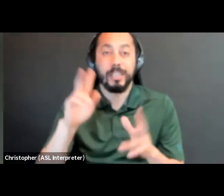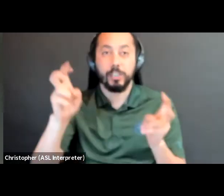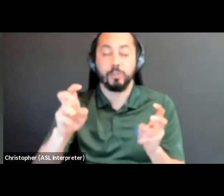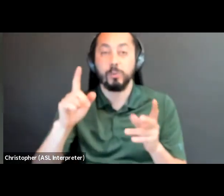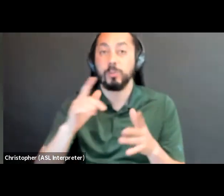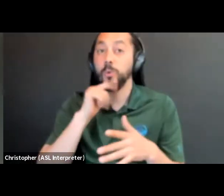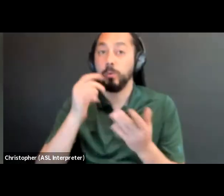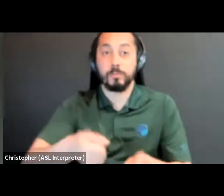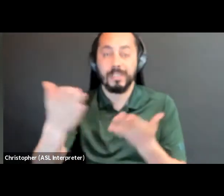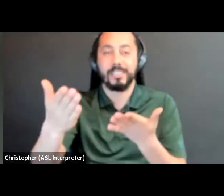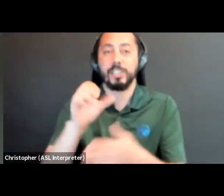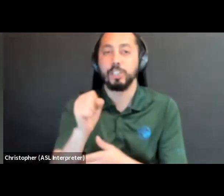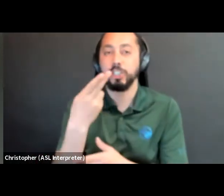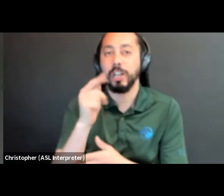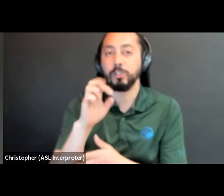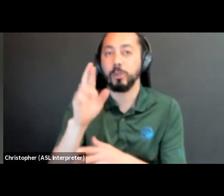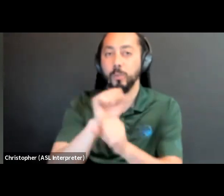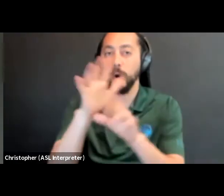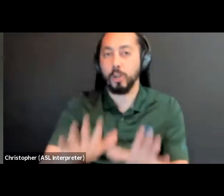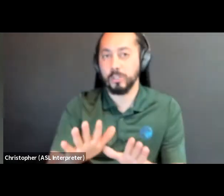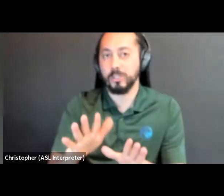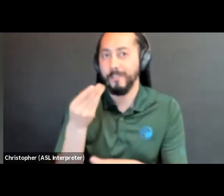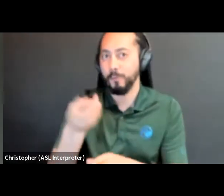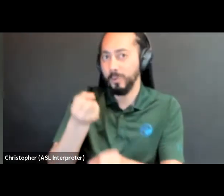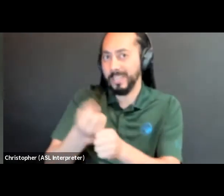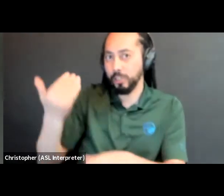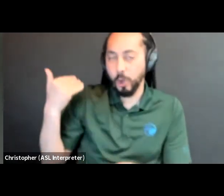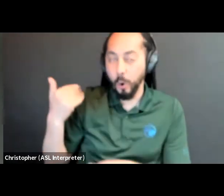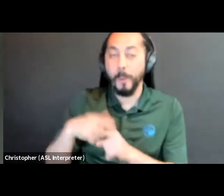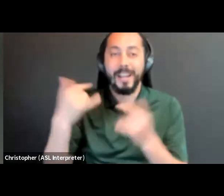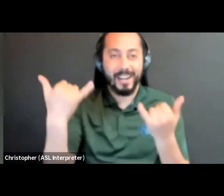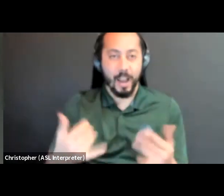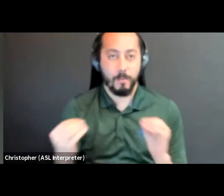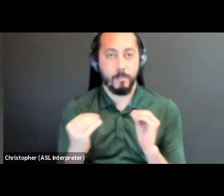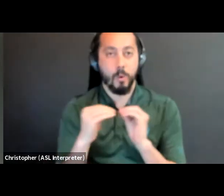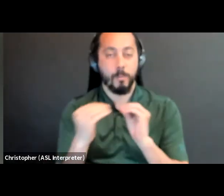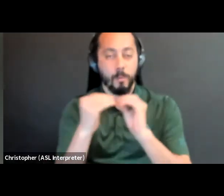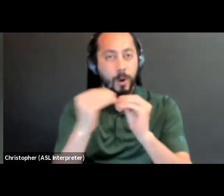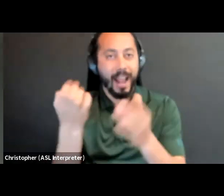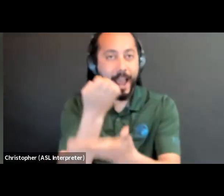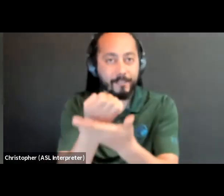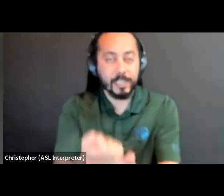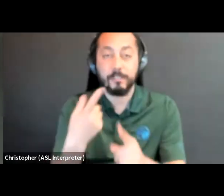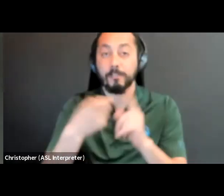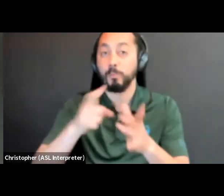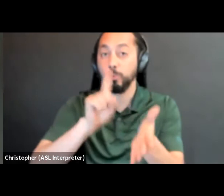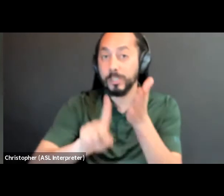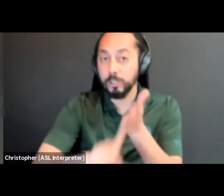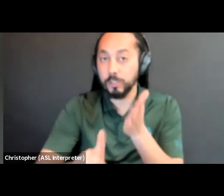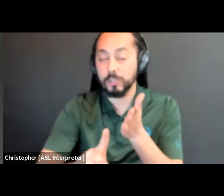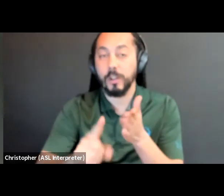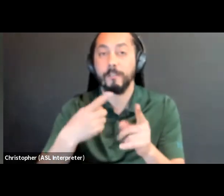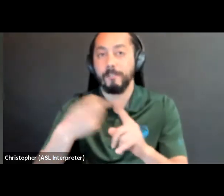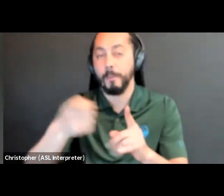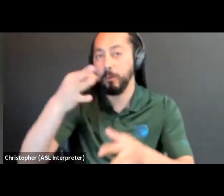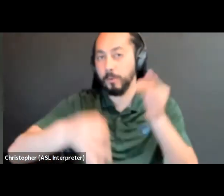ago, about 10 years ago, but we've now have growing evidence from research and research on court decisions that